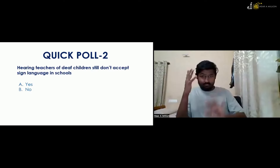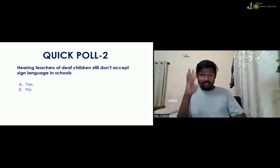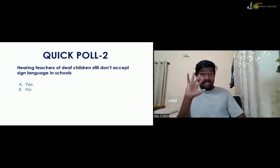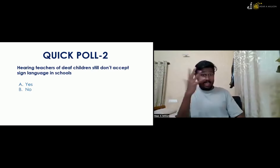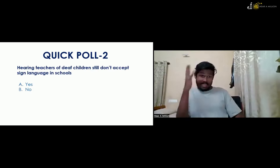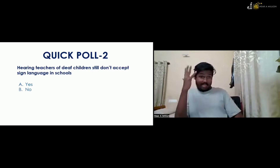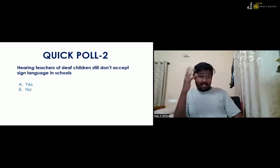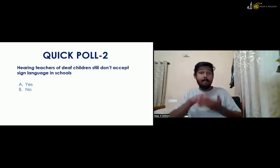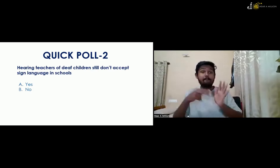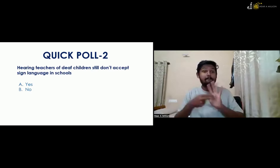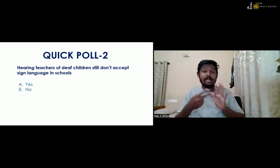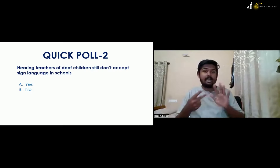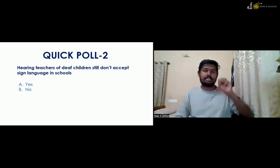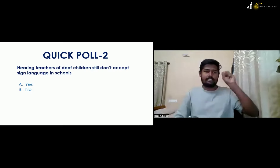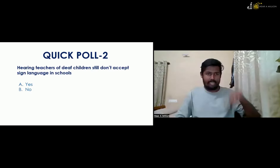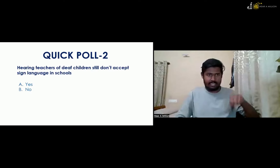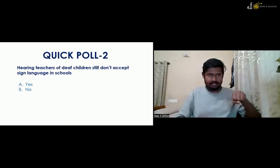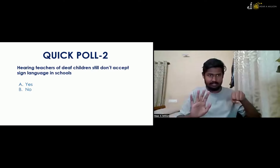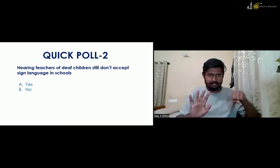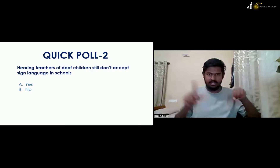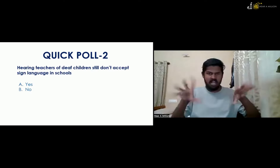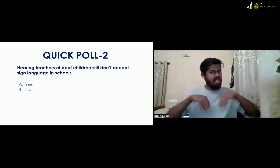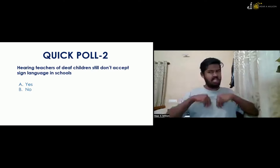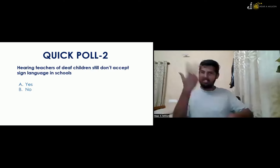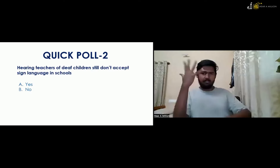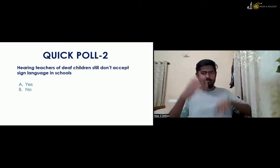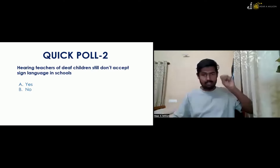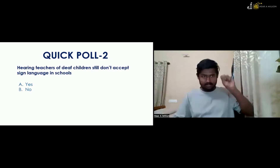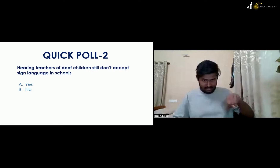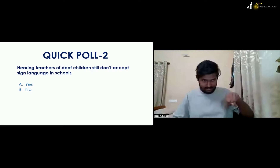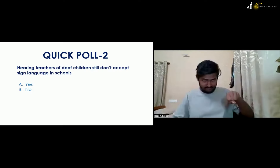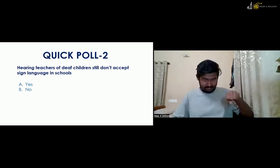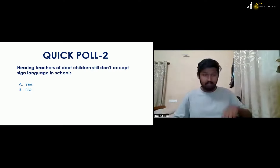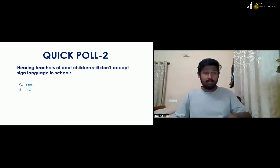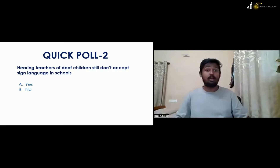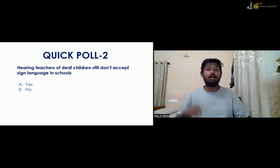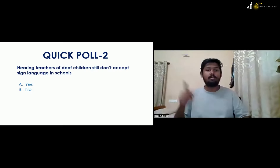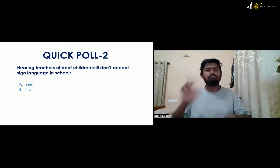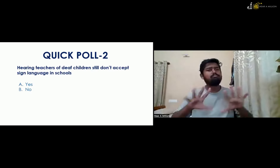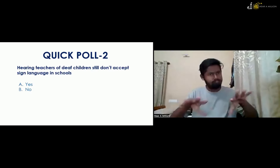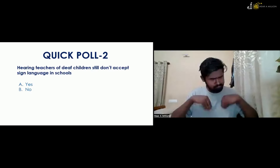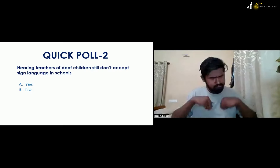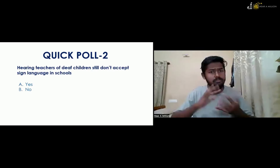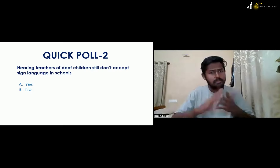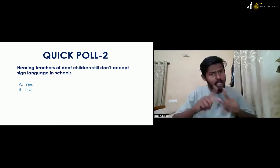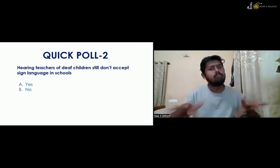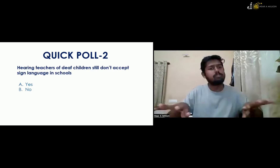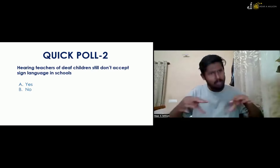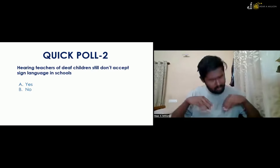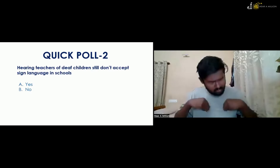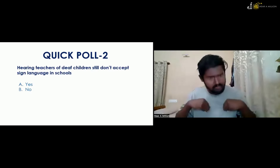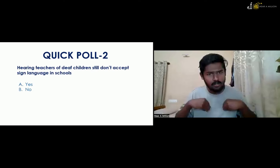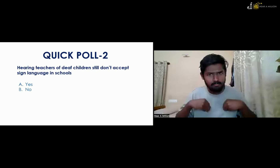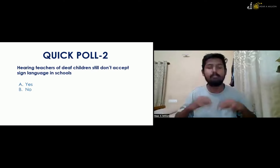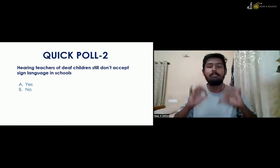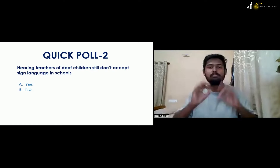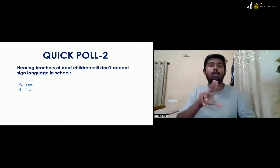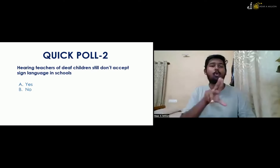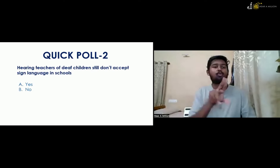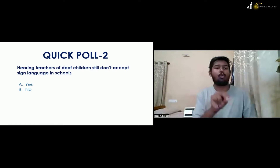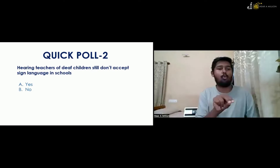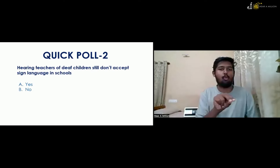don't accept the sign language in schools. So if you see that, yeah, there are teachers not accepting the sign